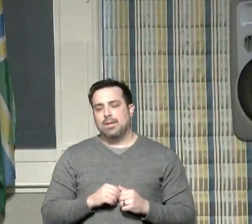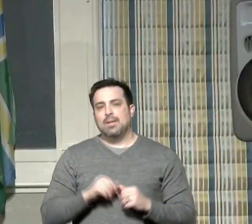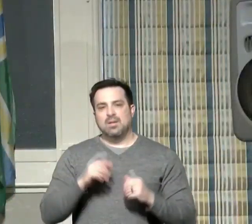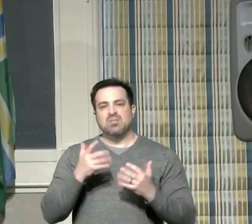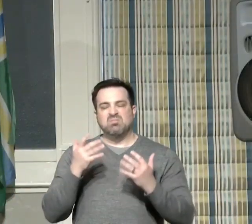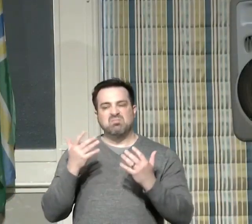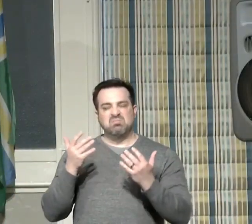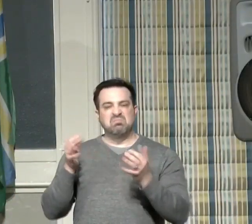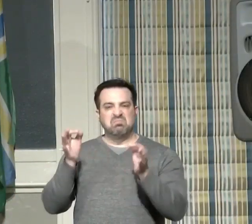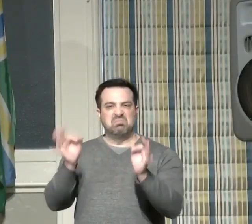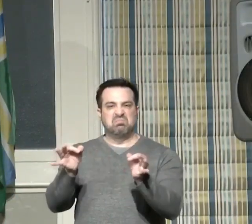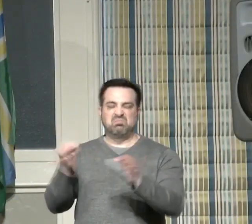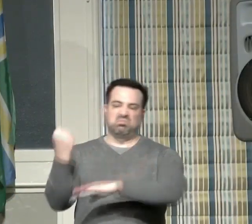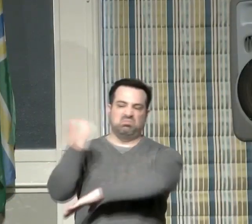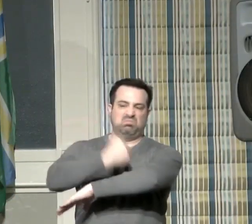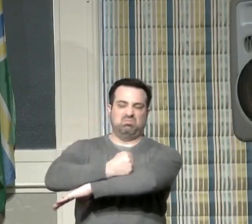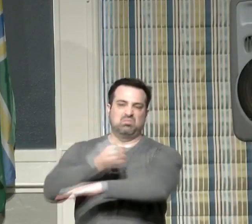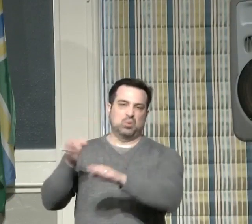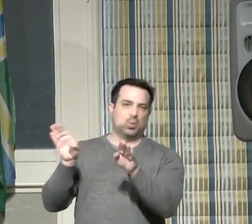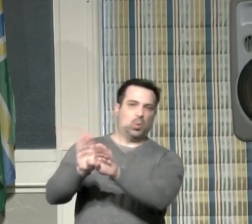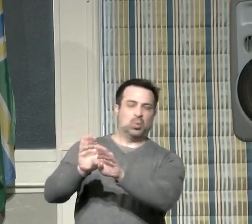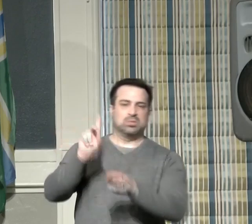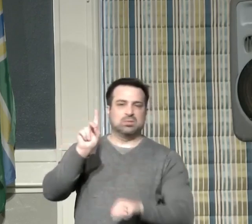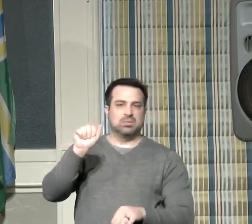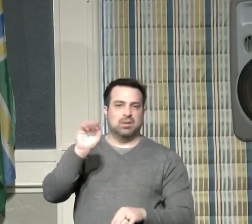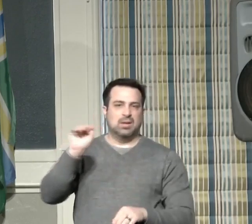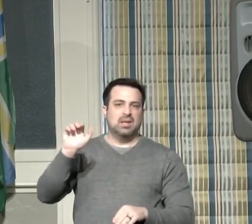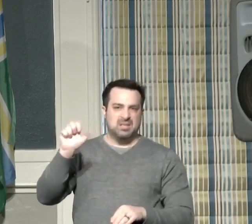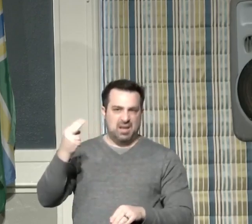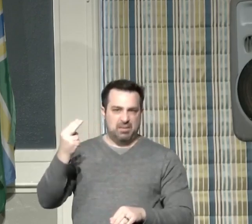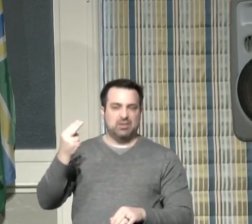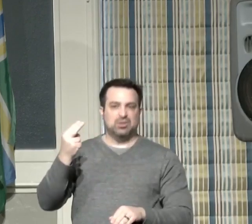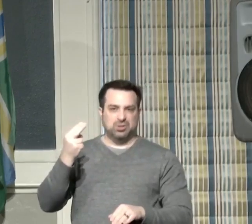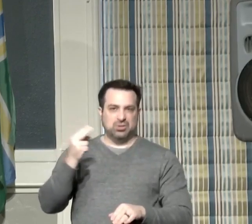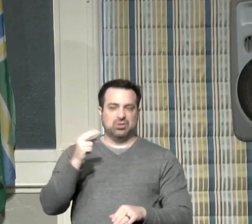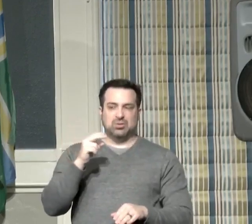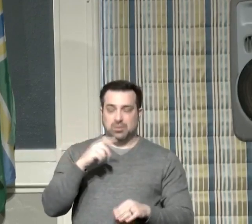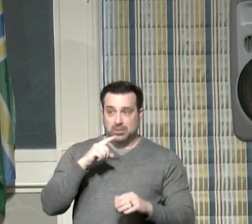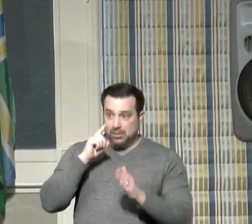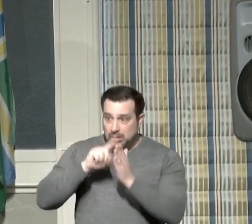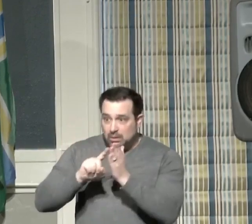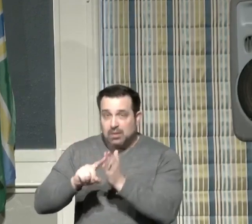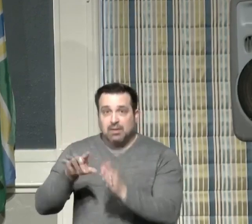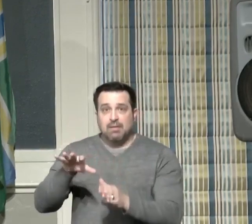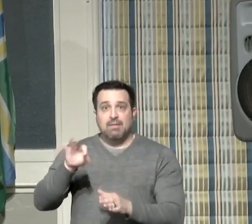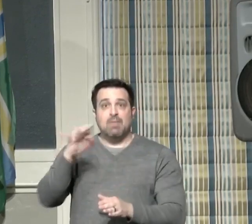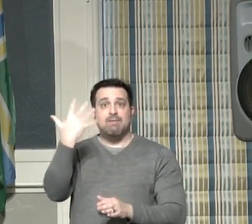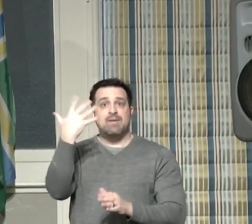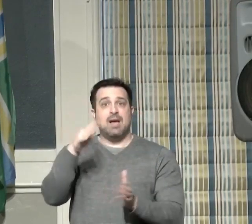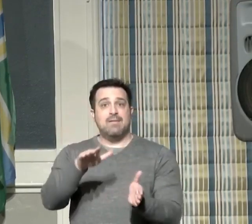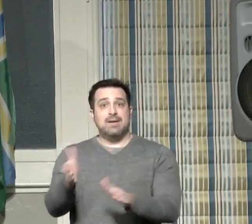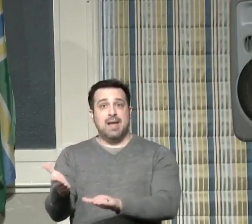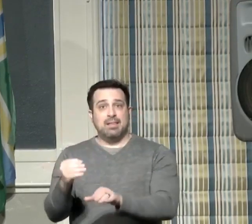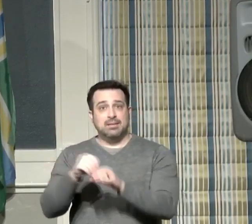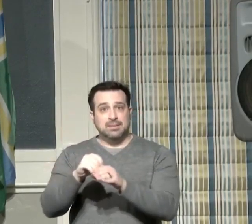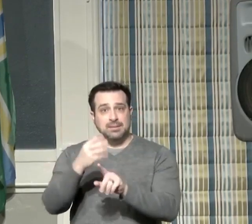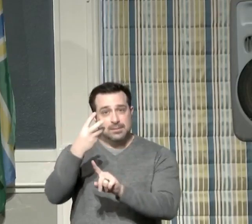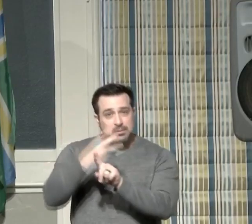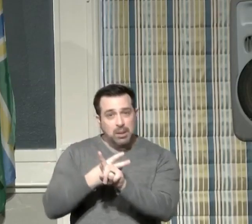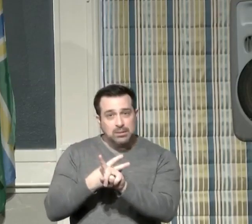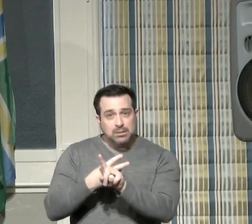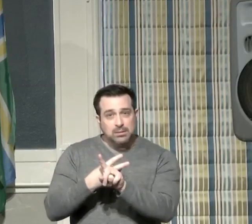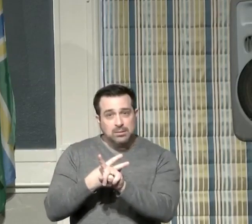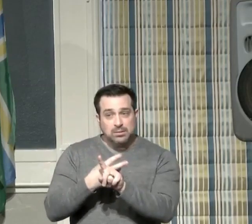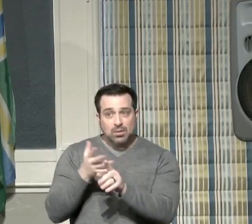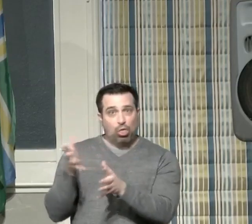close Damisch after a report Disability Rights Oregon did highlighting 5 deaths in the facility in half a year, all